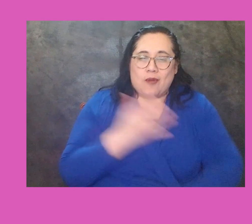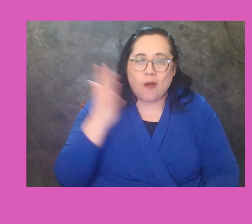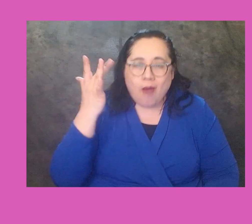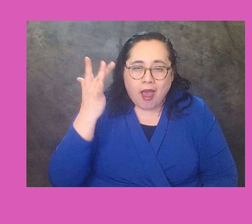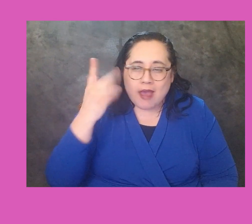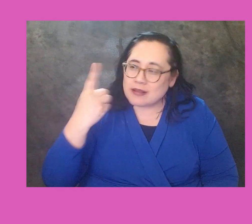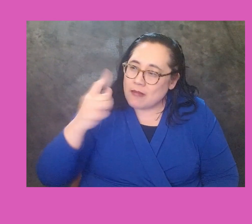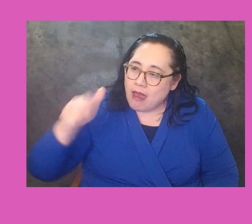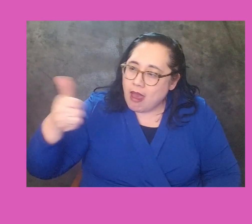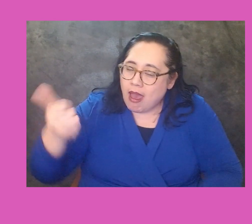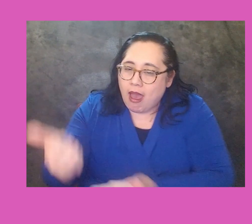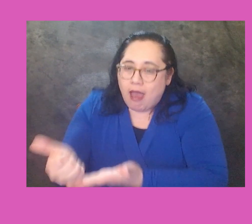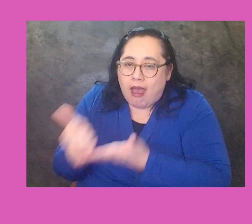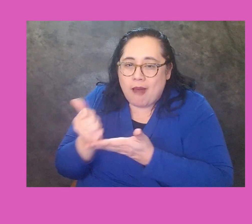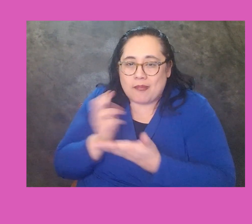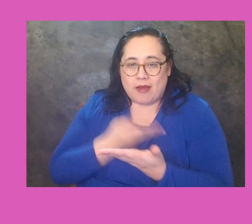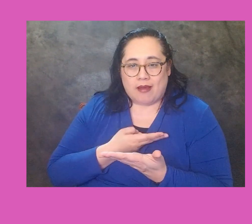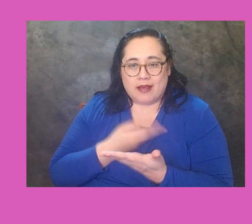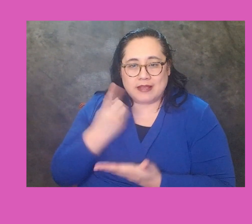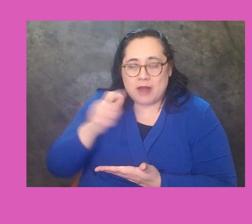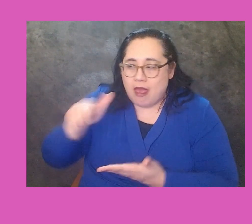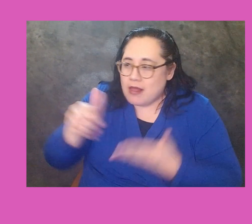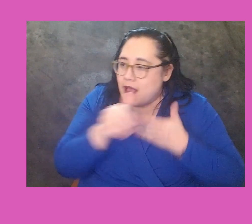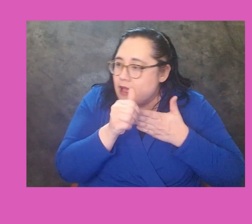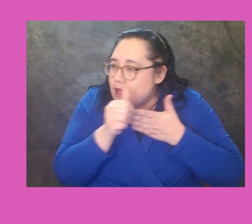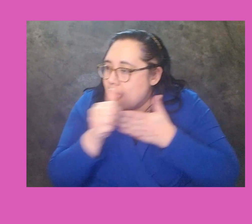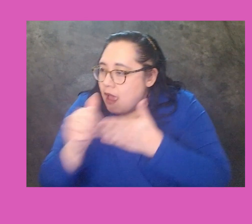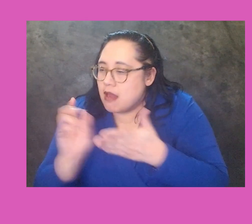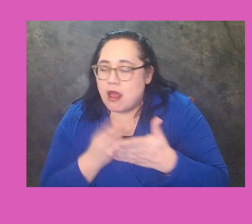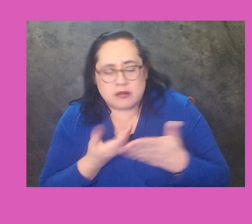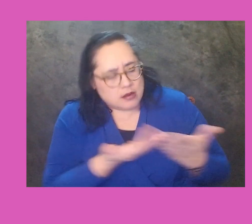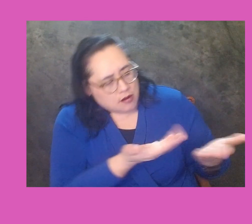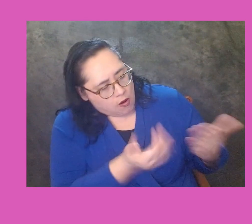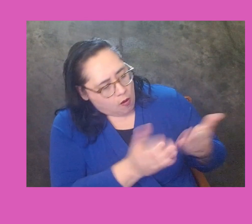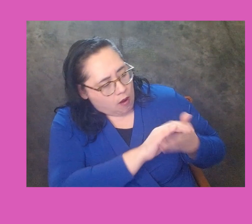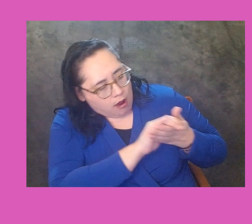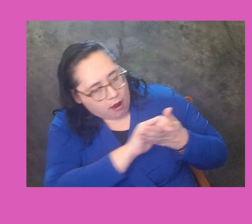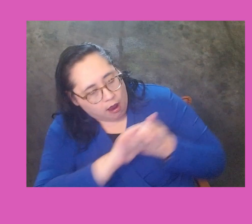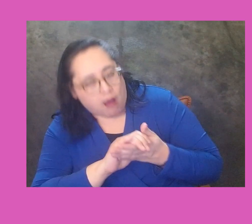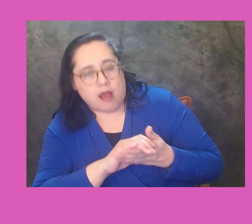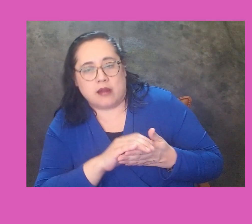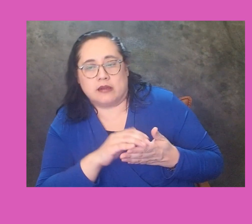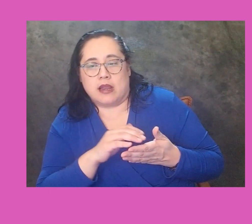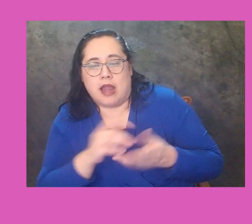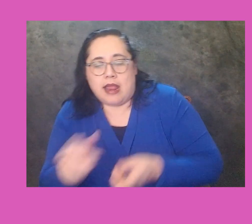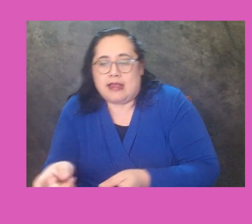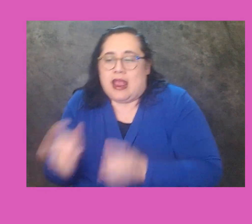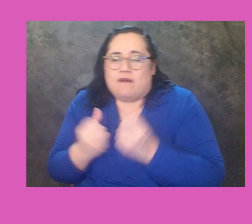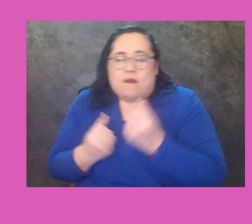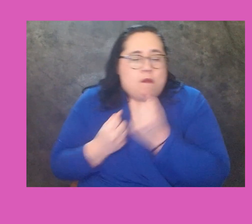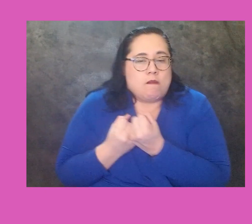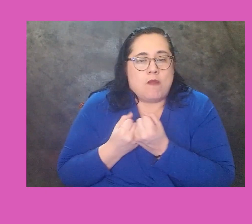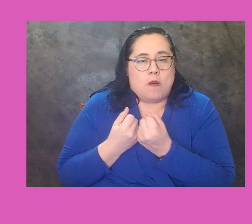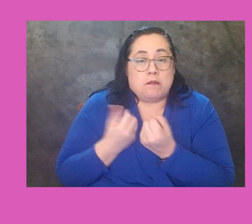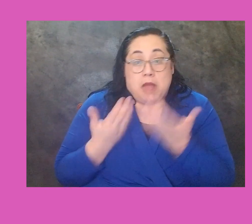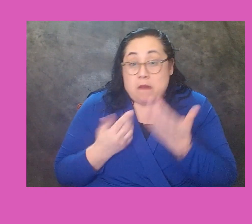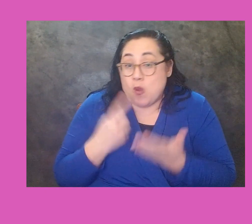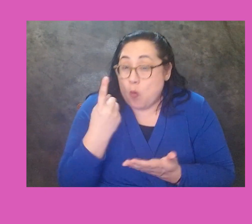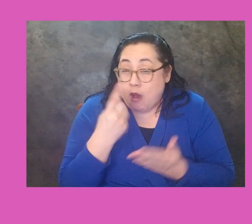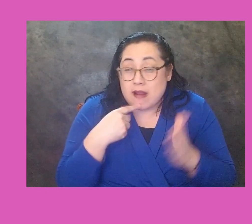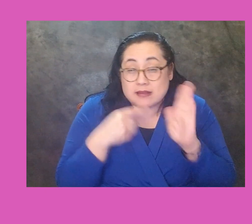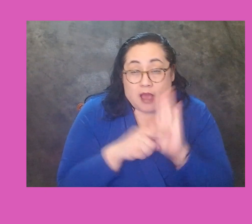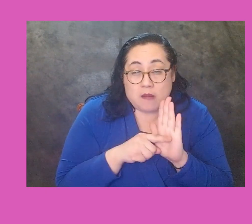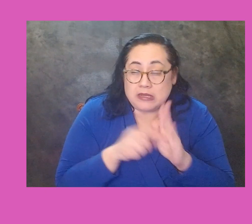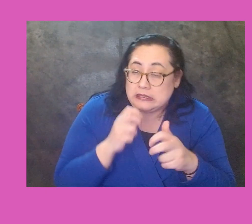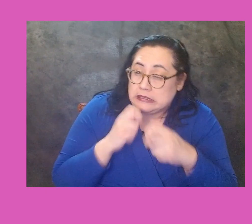us improve because somebody else has helped us, someone else has guided us or held us by the hand,